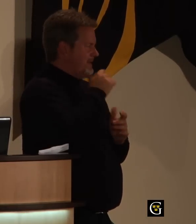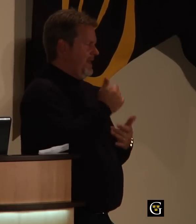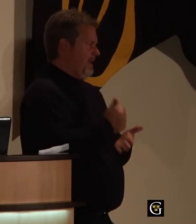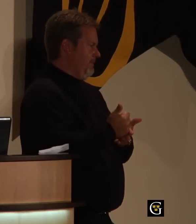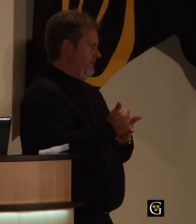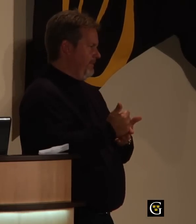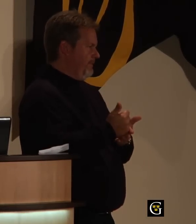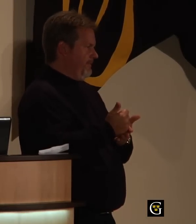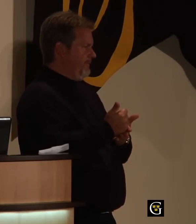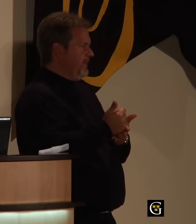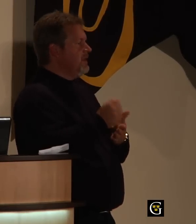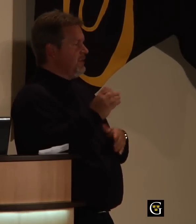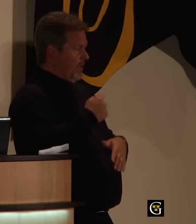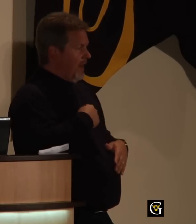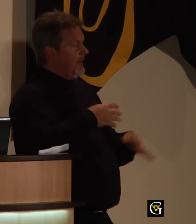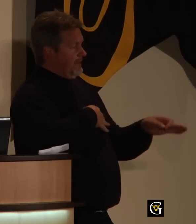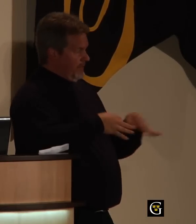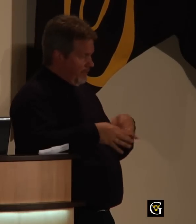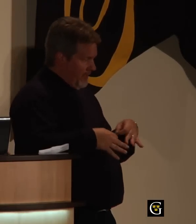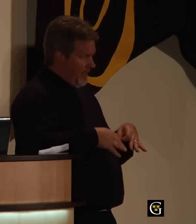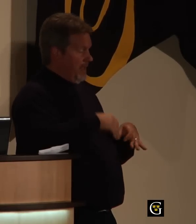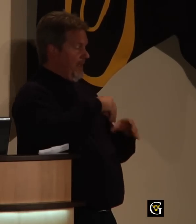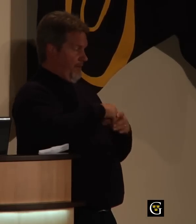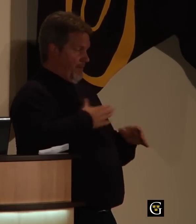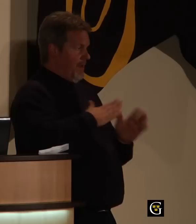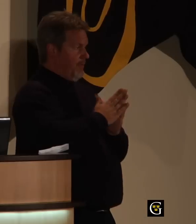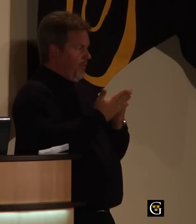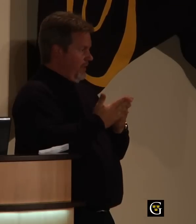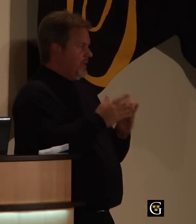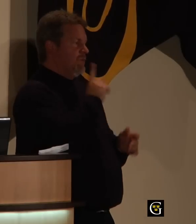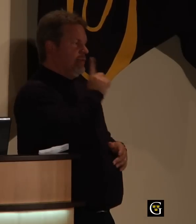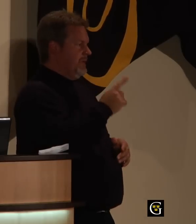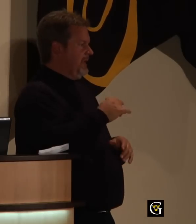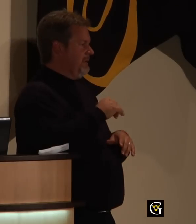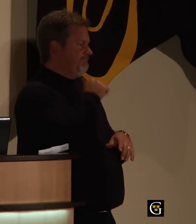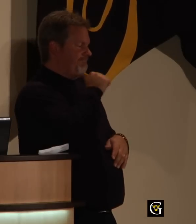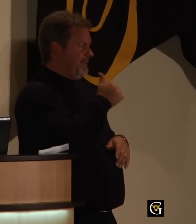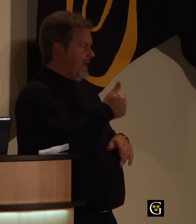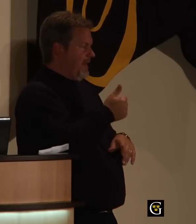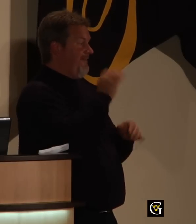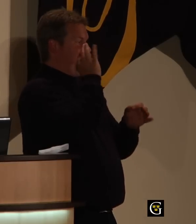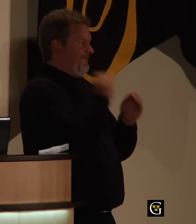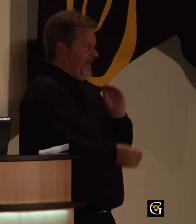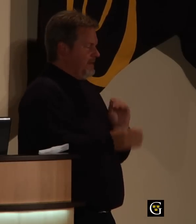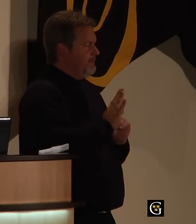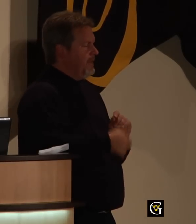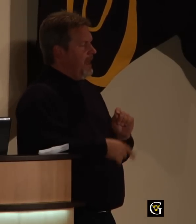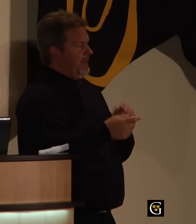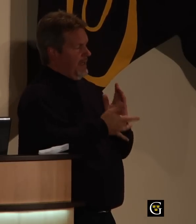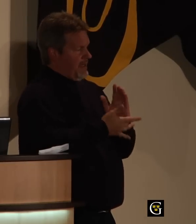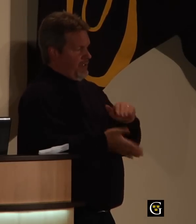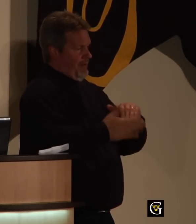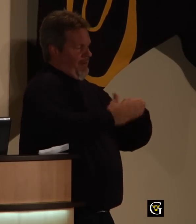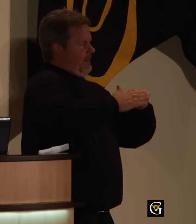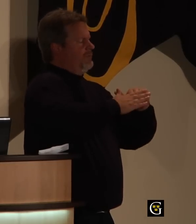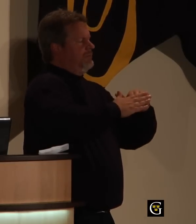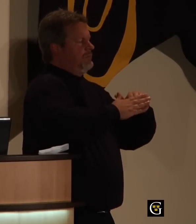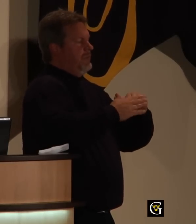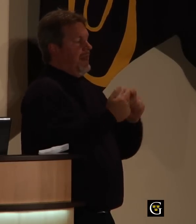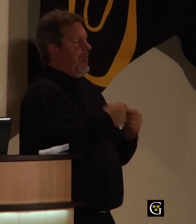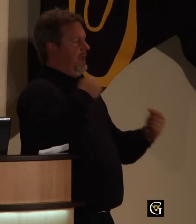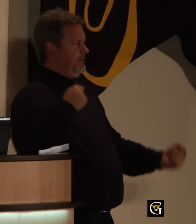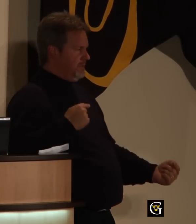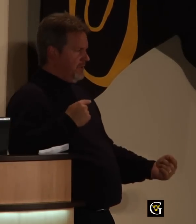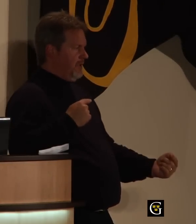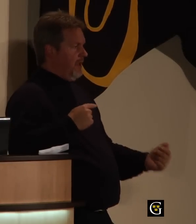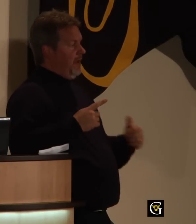magic answer in the book. Far from it. Just the opposite. So in the book, there's a lot of discussion of the